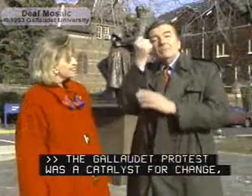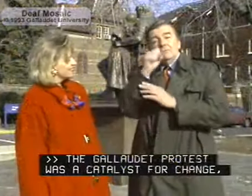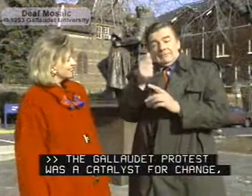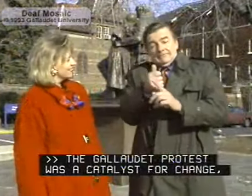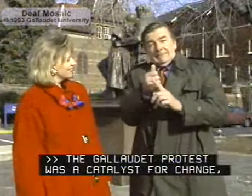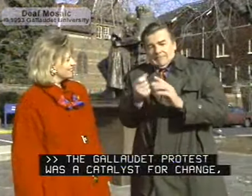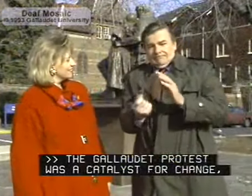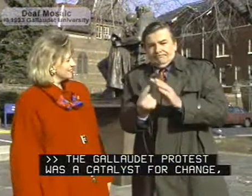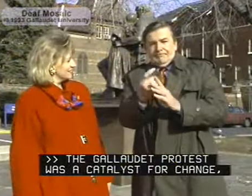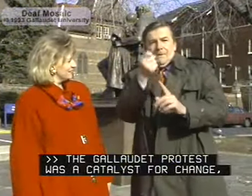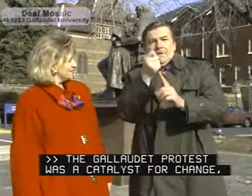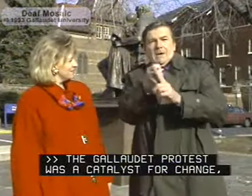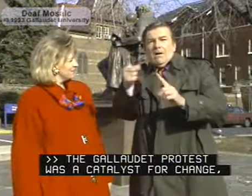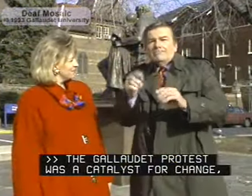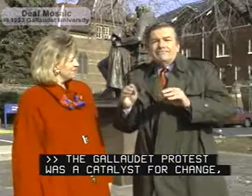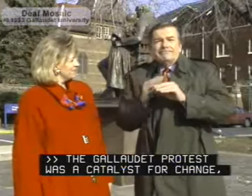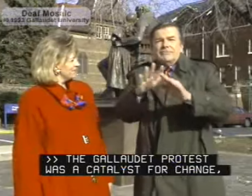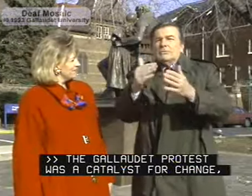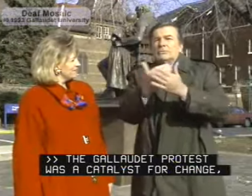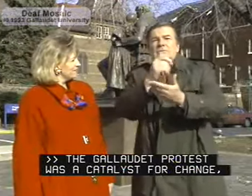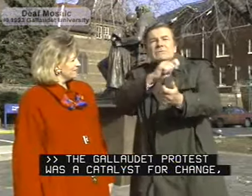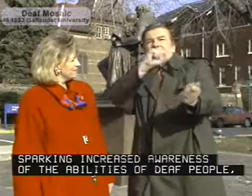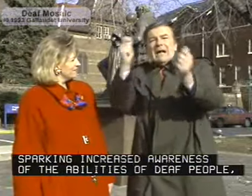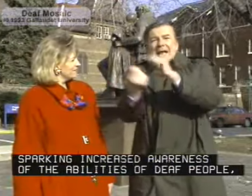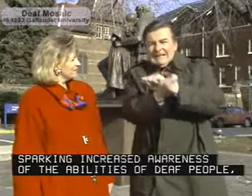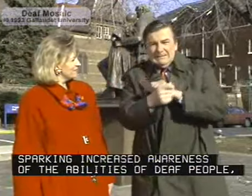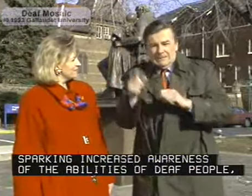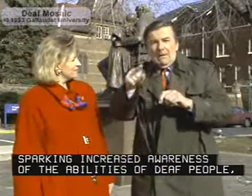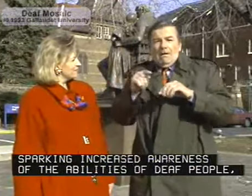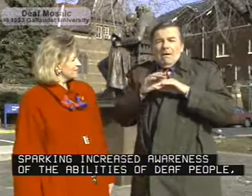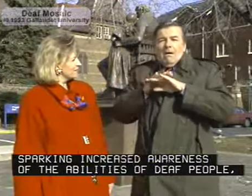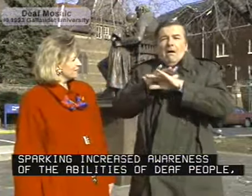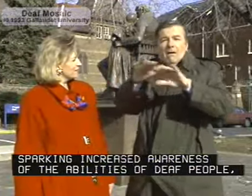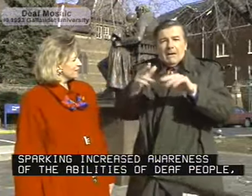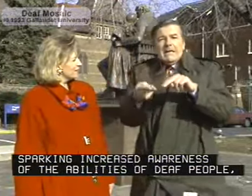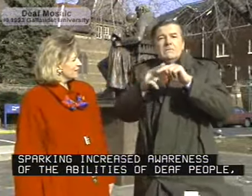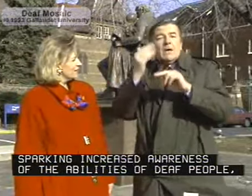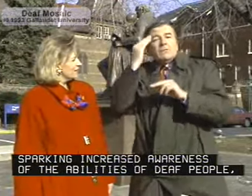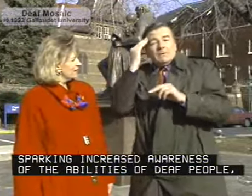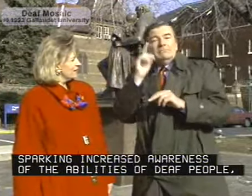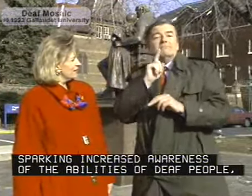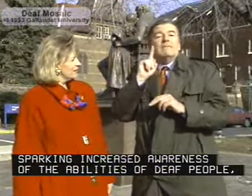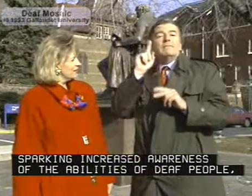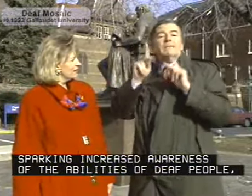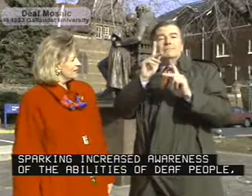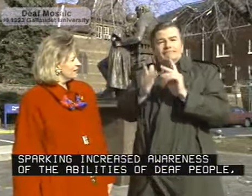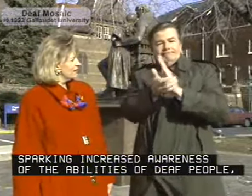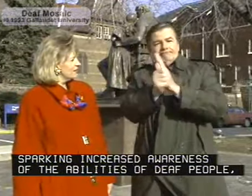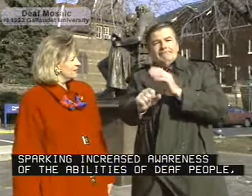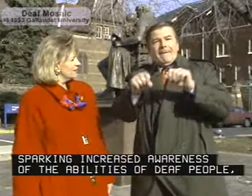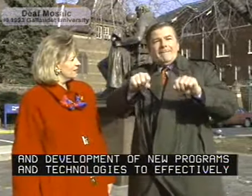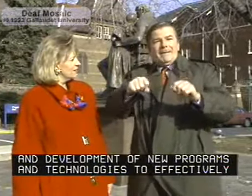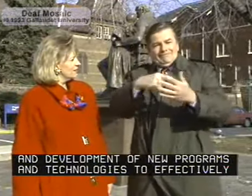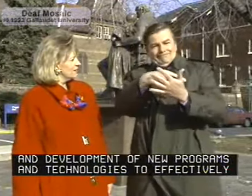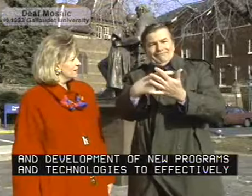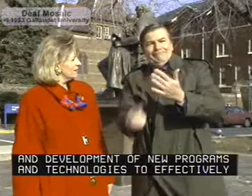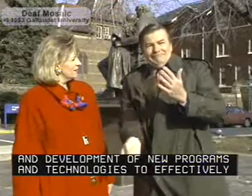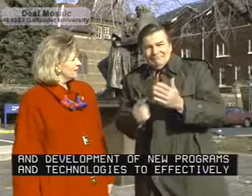The Gallaudet protest was a catalyst for change, sparking increased awareness of the abilities of deaf people and development